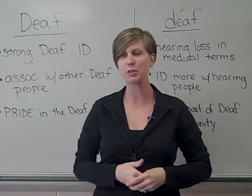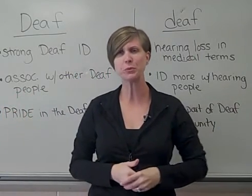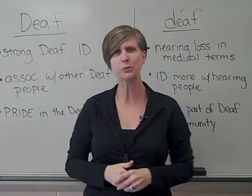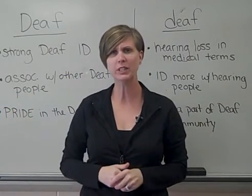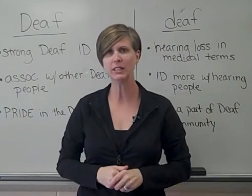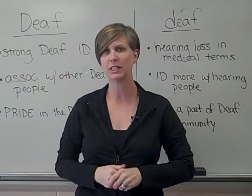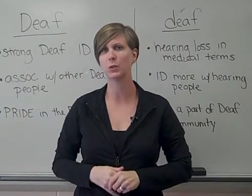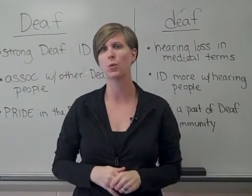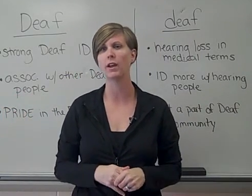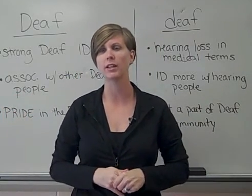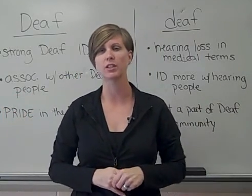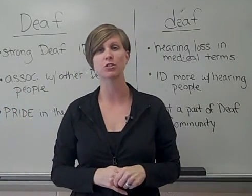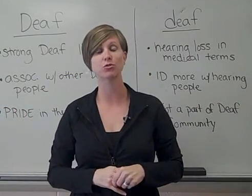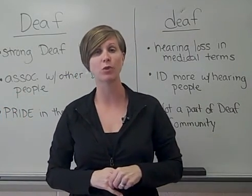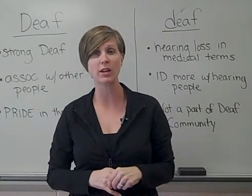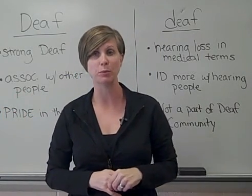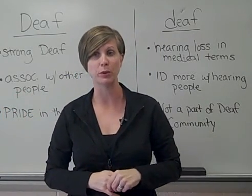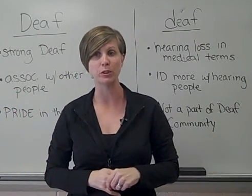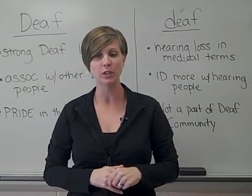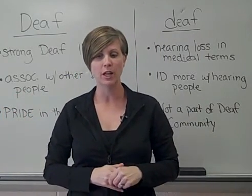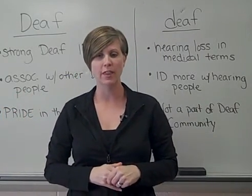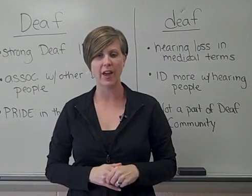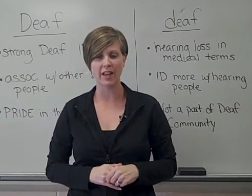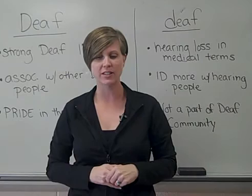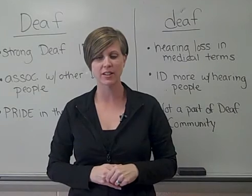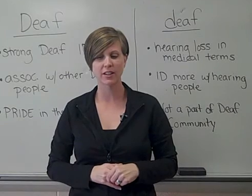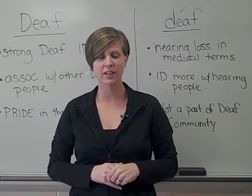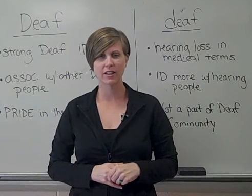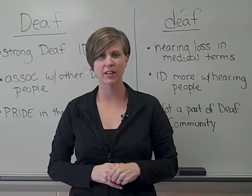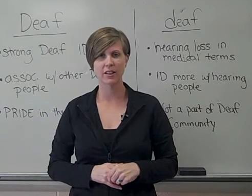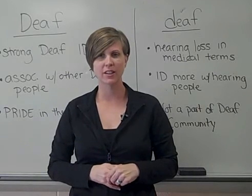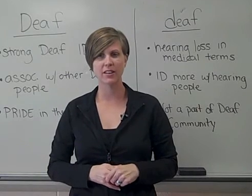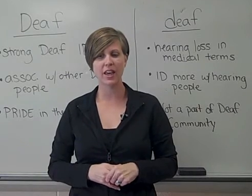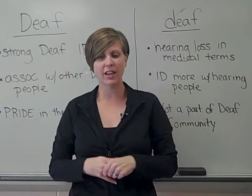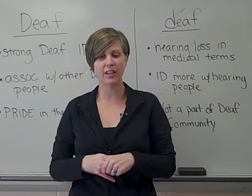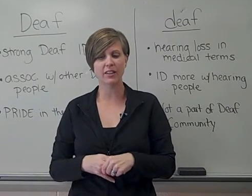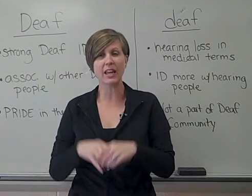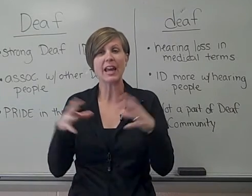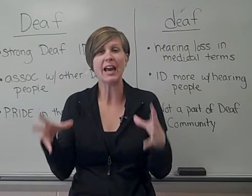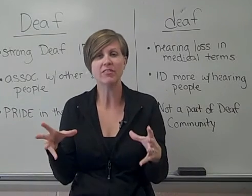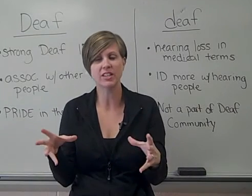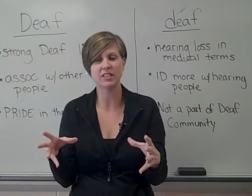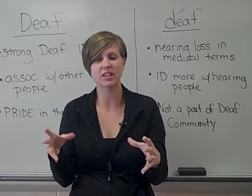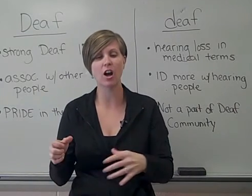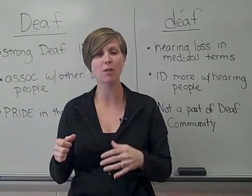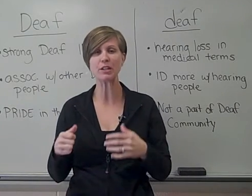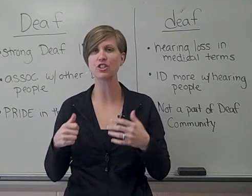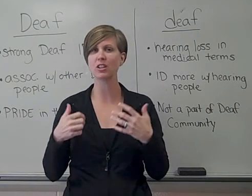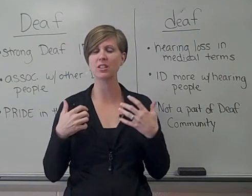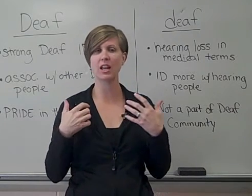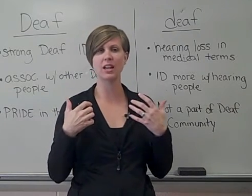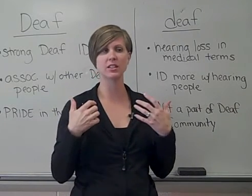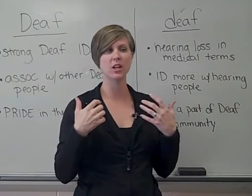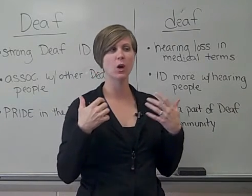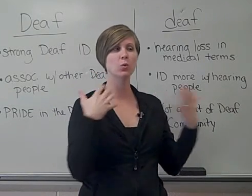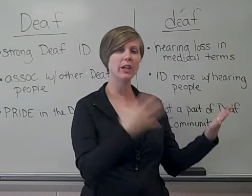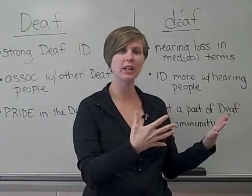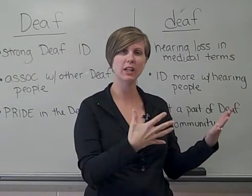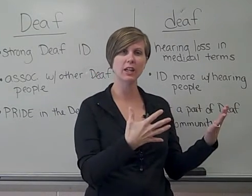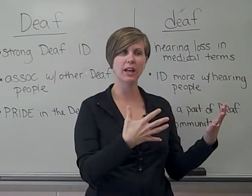is really quite incredible, that they have this in common, just as we